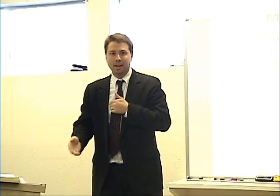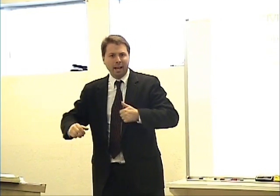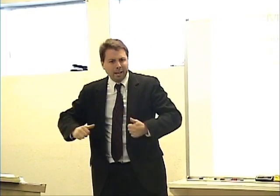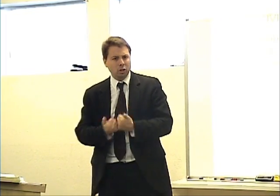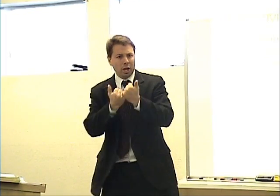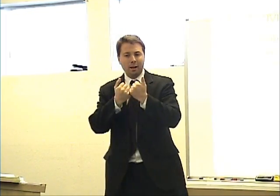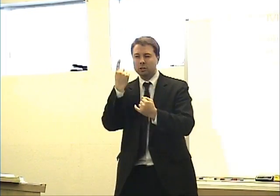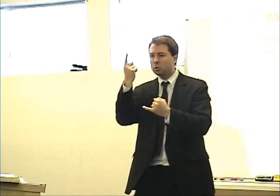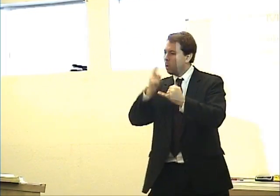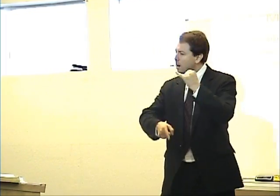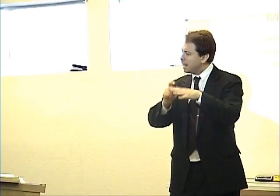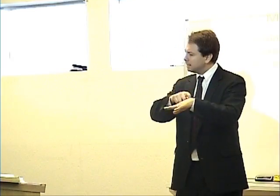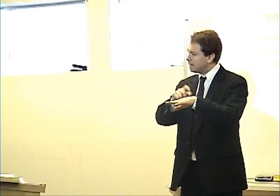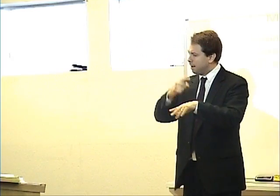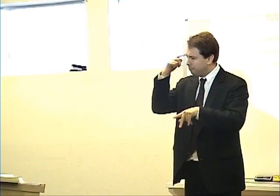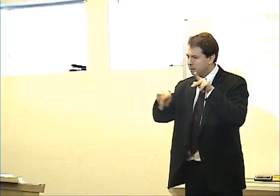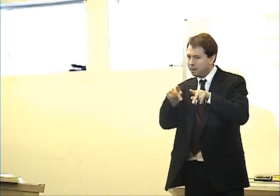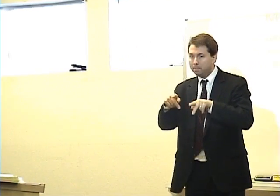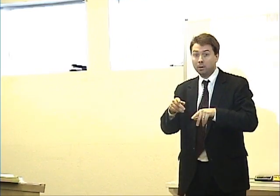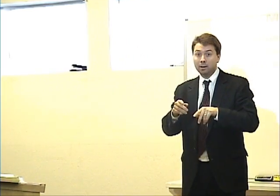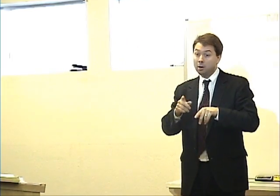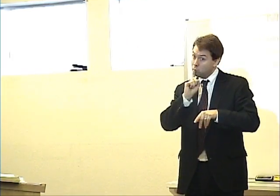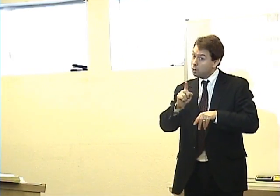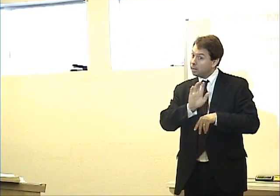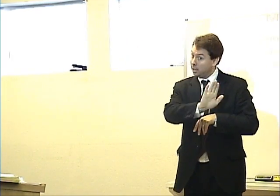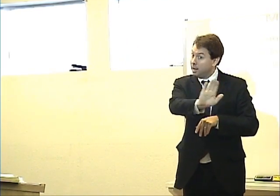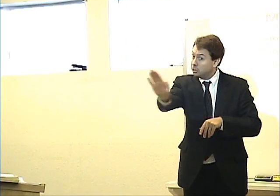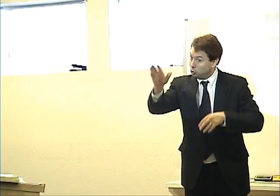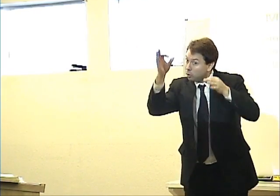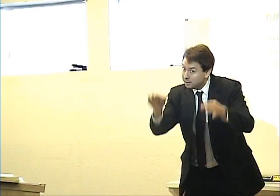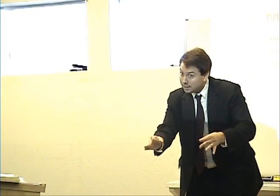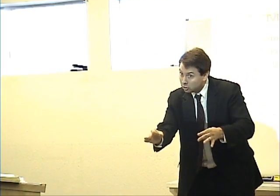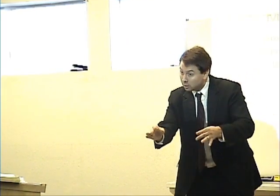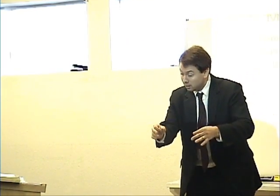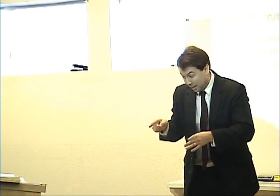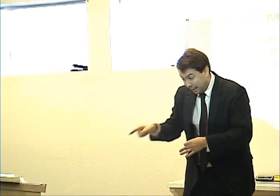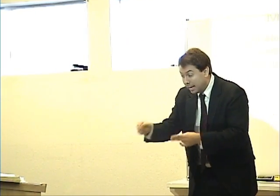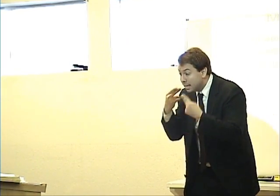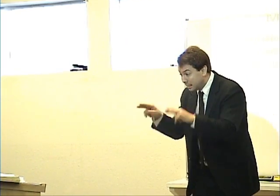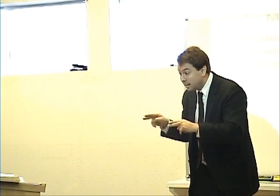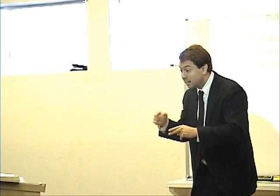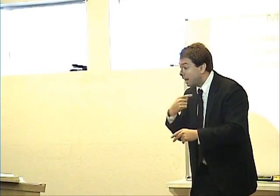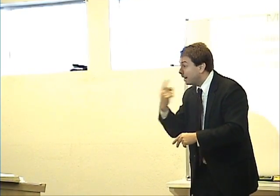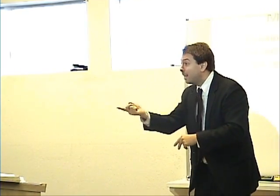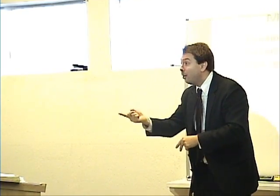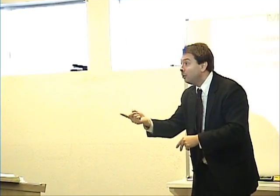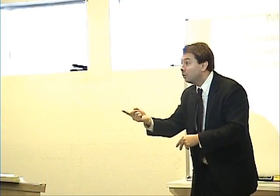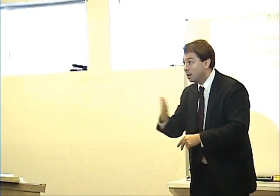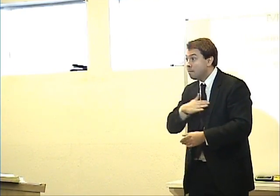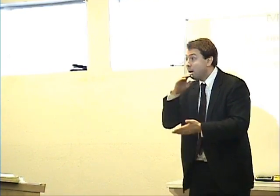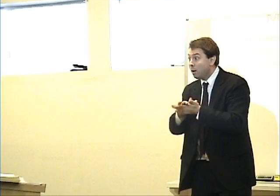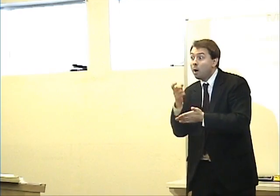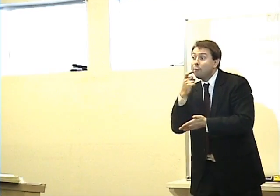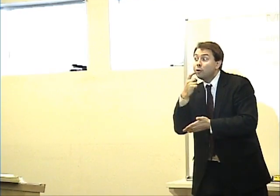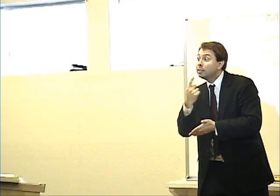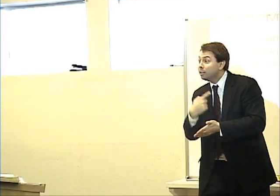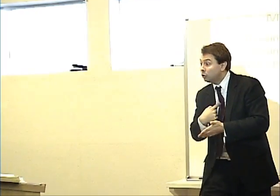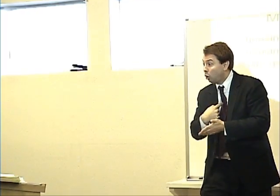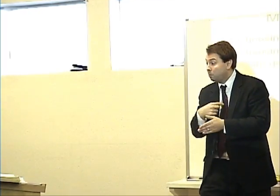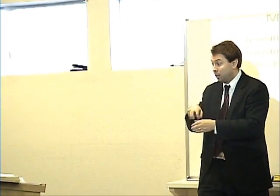And he challenged one last time for the people. Really, it's your decision. He is innocent. I'm telling you, my wife recently told me